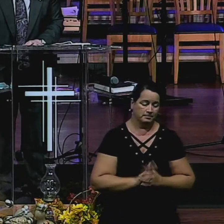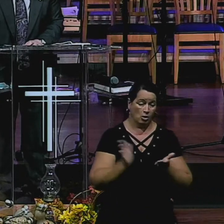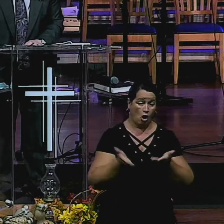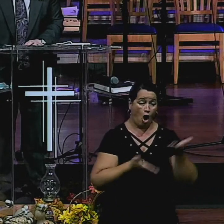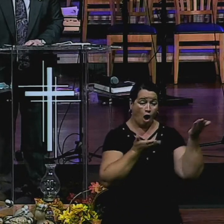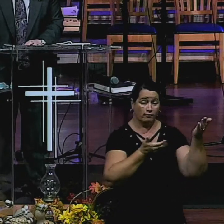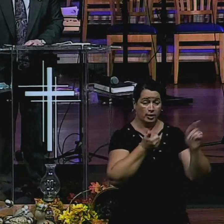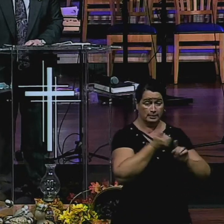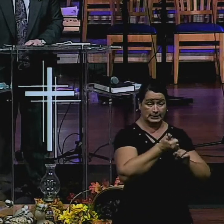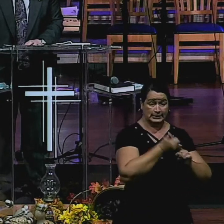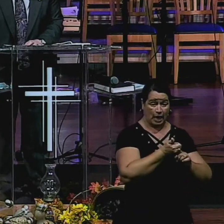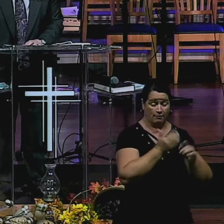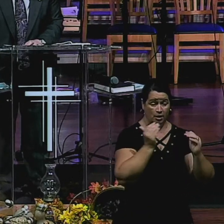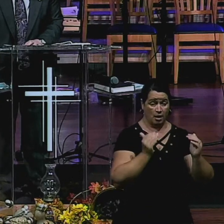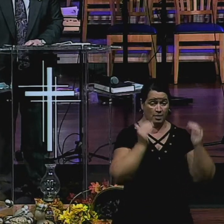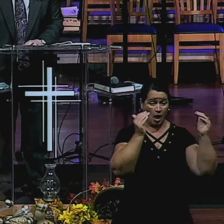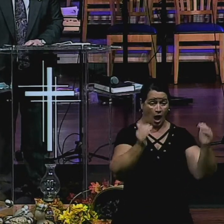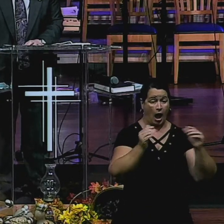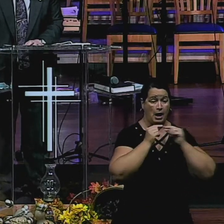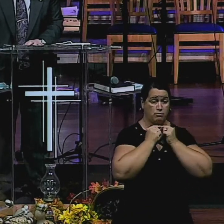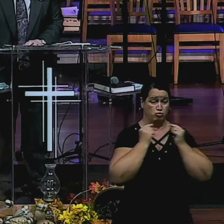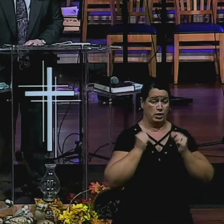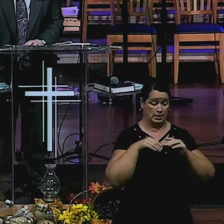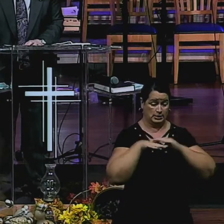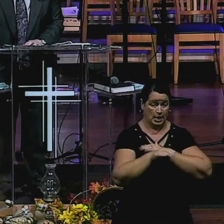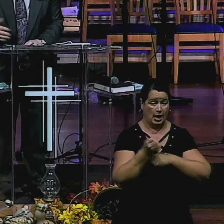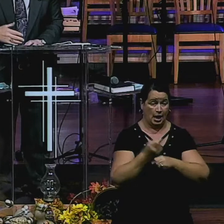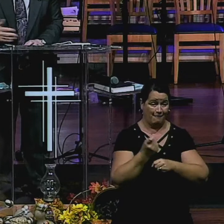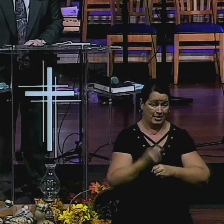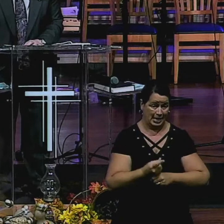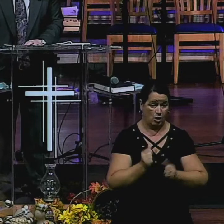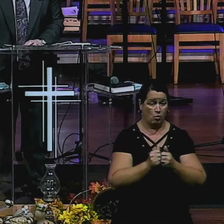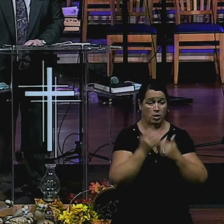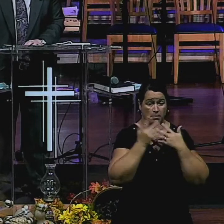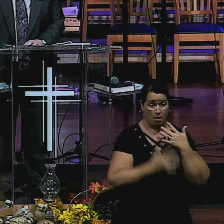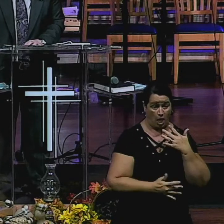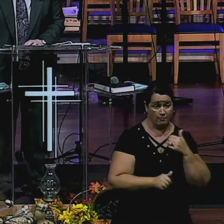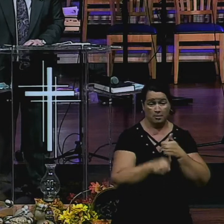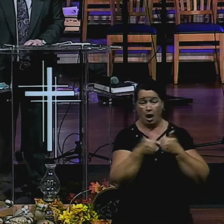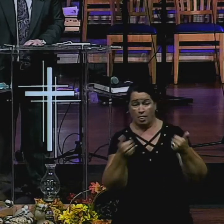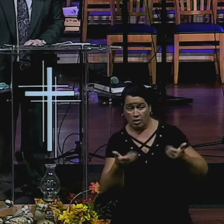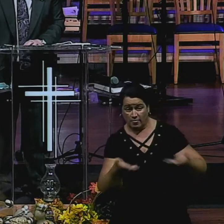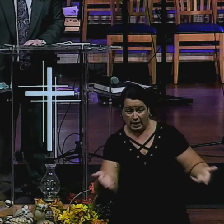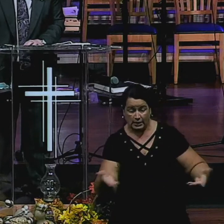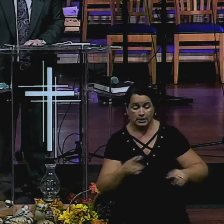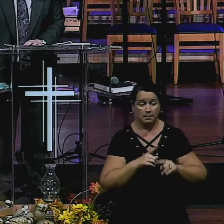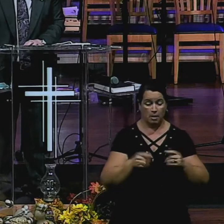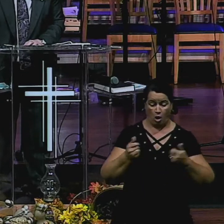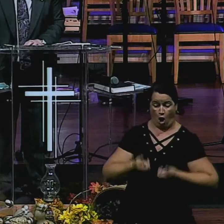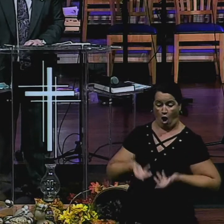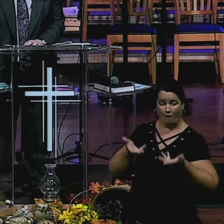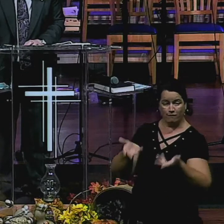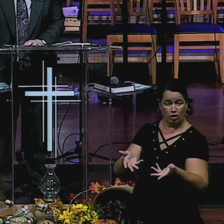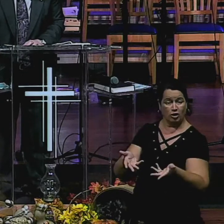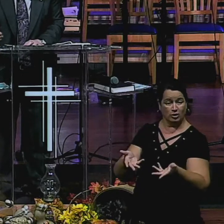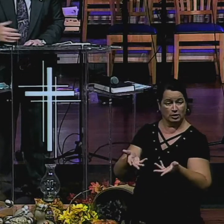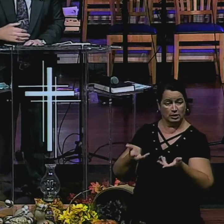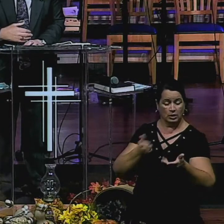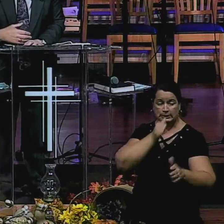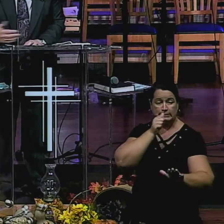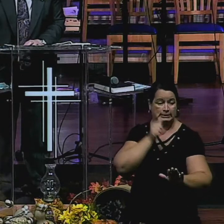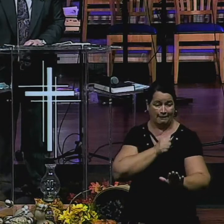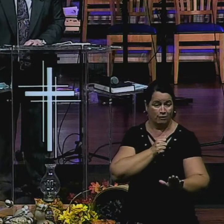offer himself often, as the high priest enters the most holy place every year with blood of another, he would then have to offer, he would have to